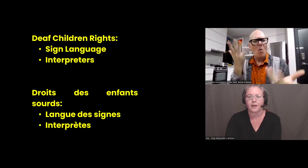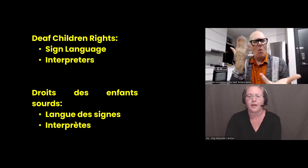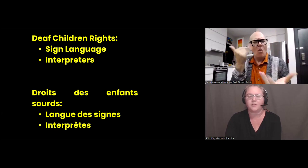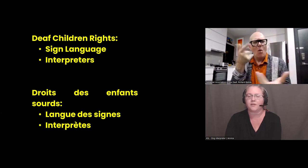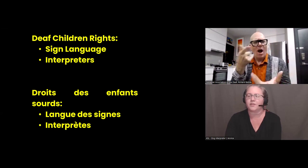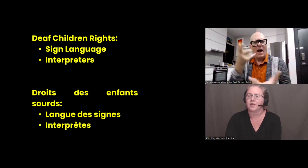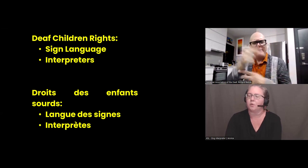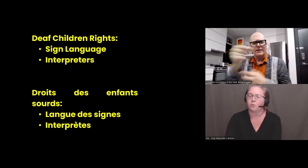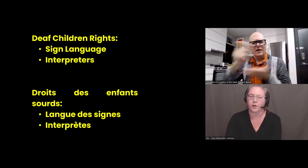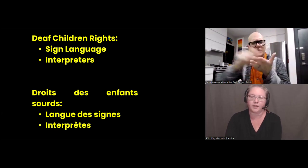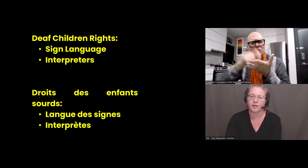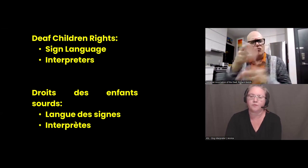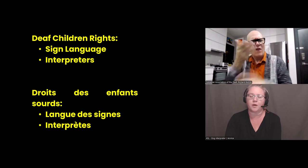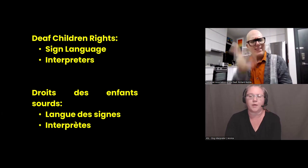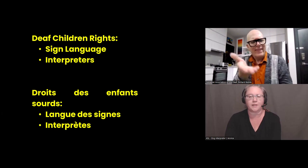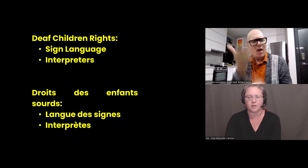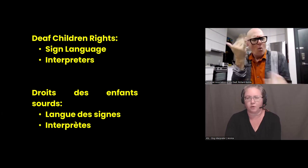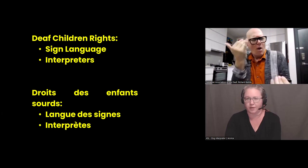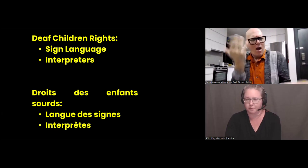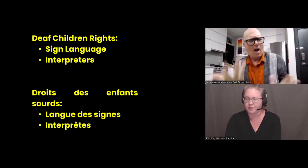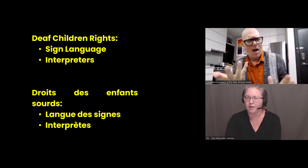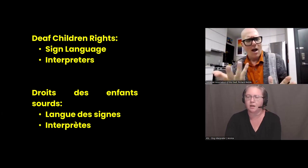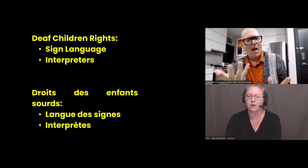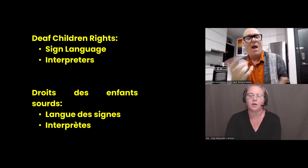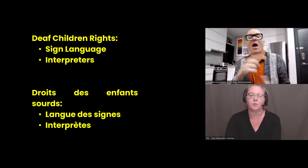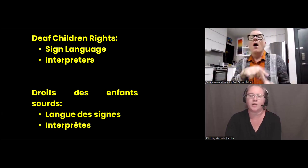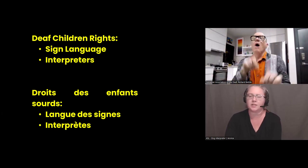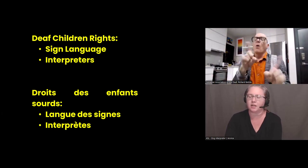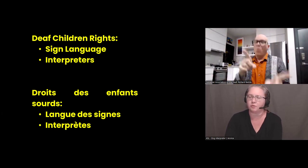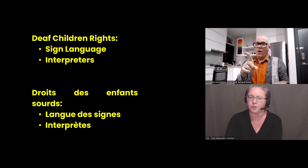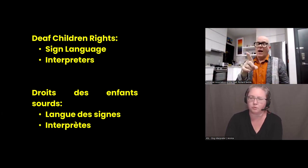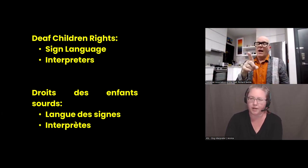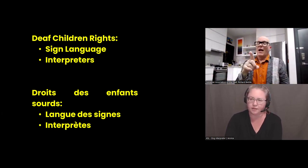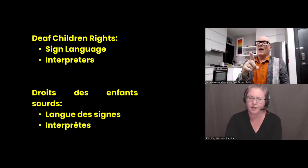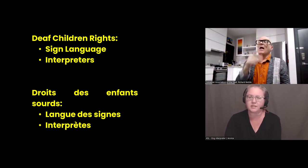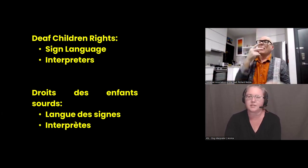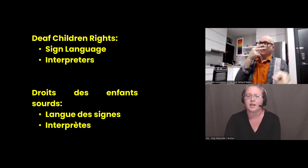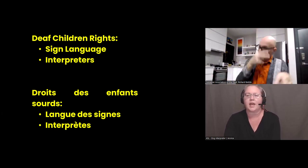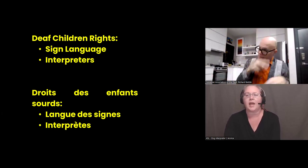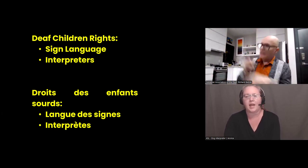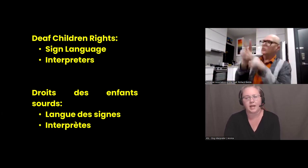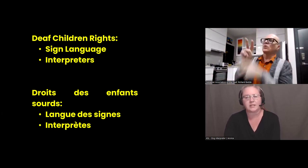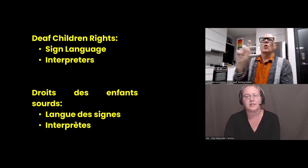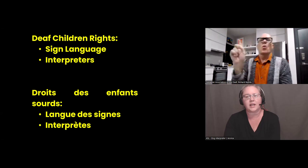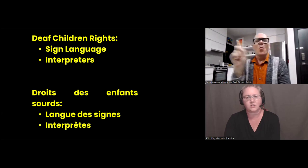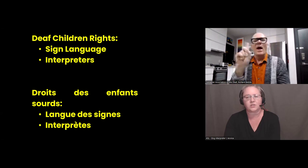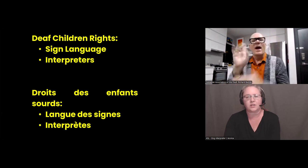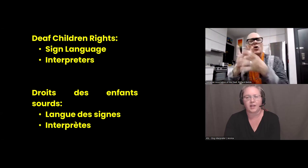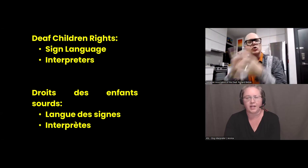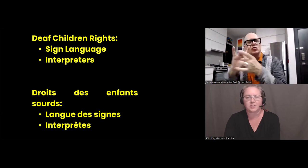And you have to think, where did that come from? Has it already been there? When did the government write that? And the answers to that, you